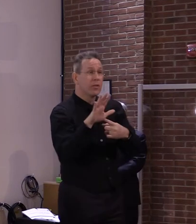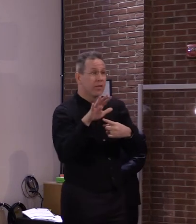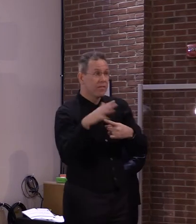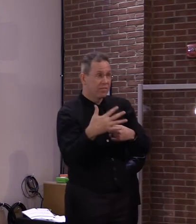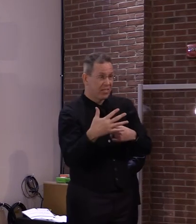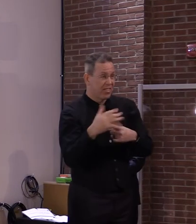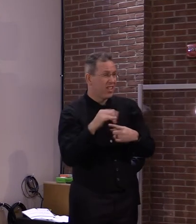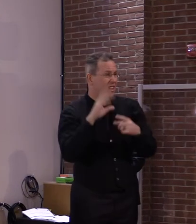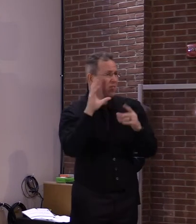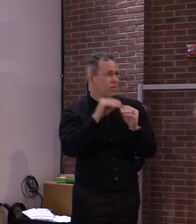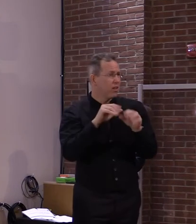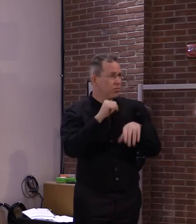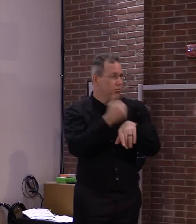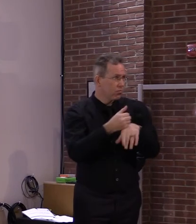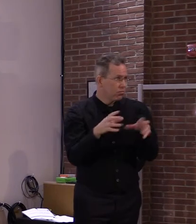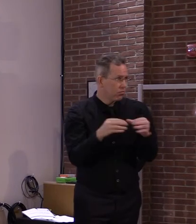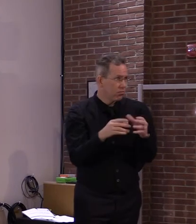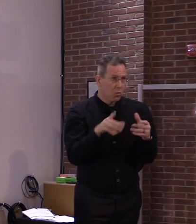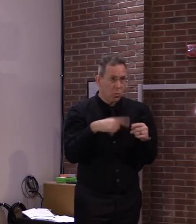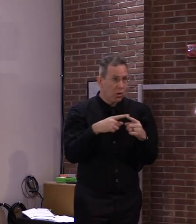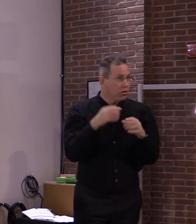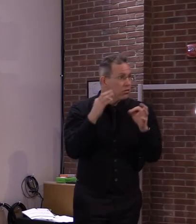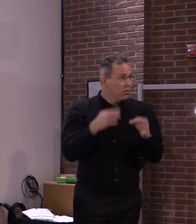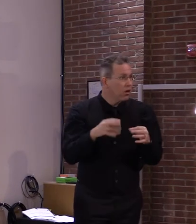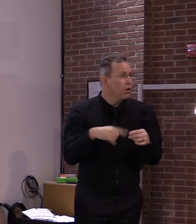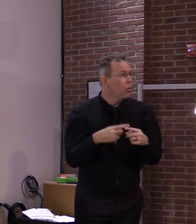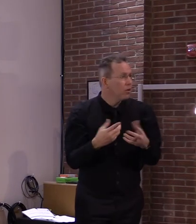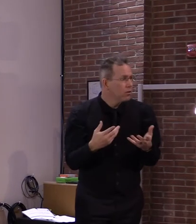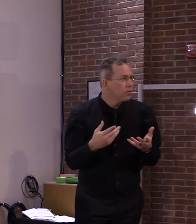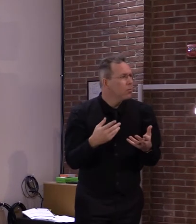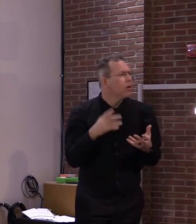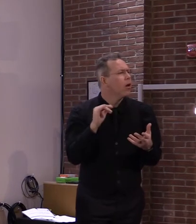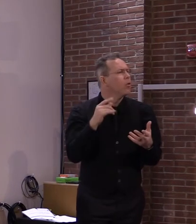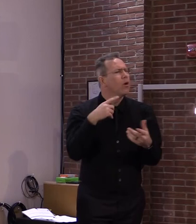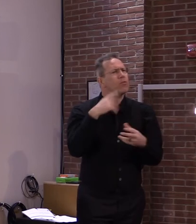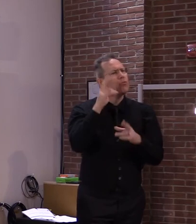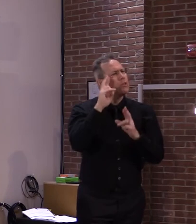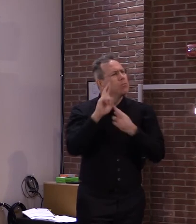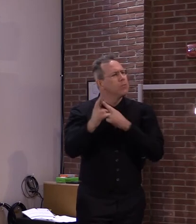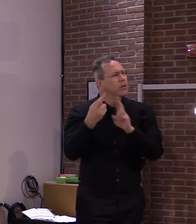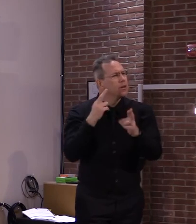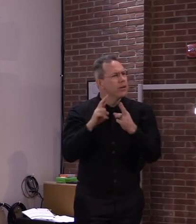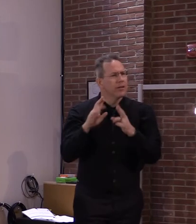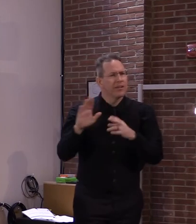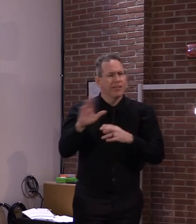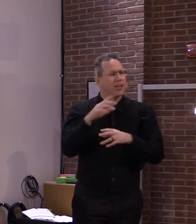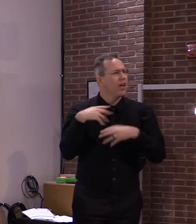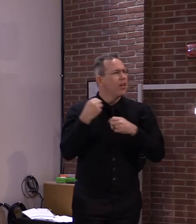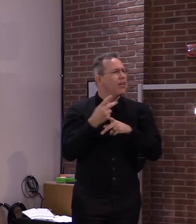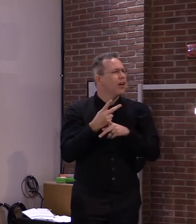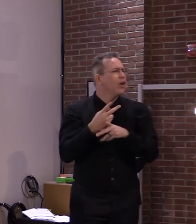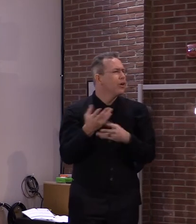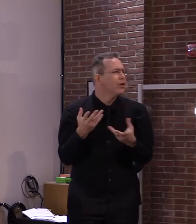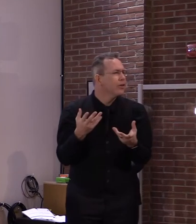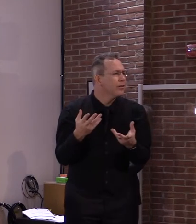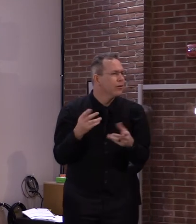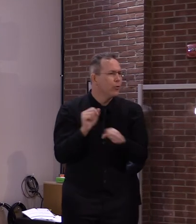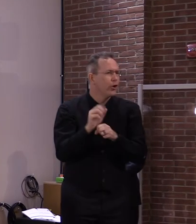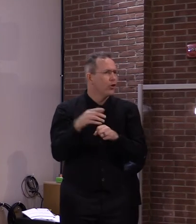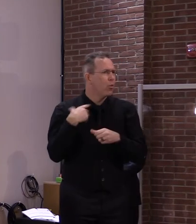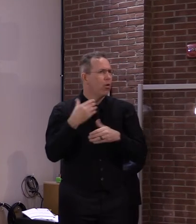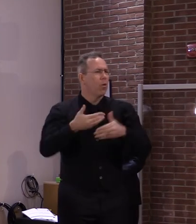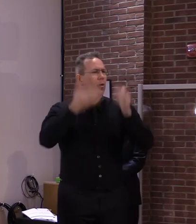but we will and we do want to make sure we respect the healthcare workforce and not ask too much of them in terms